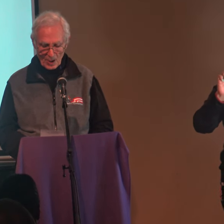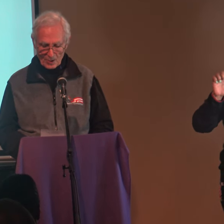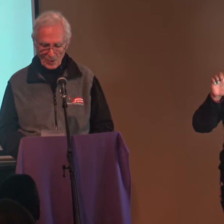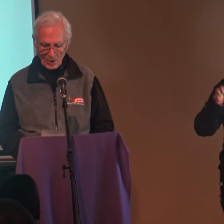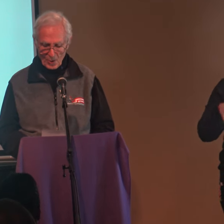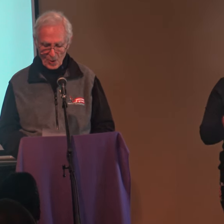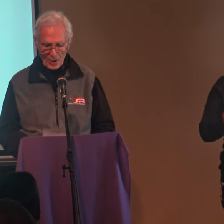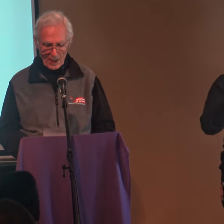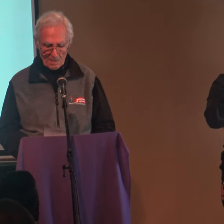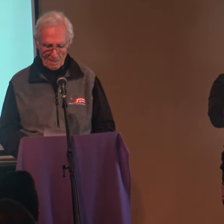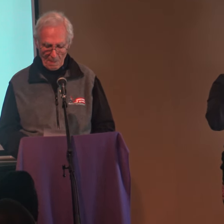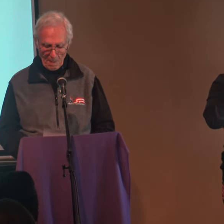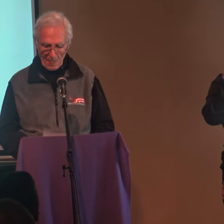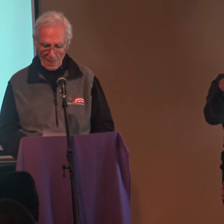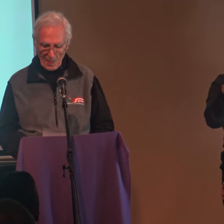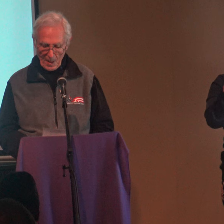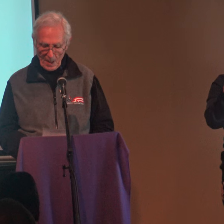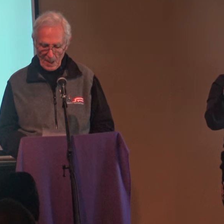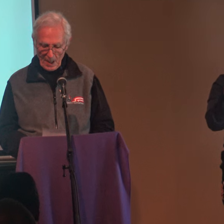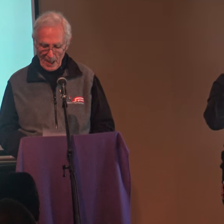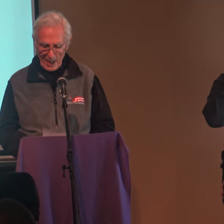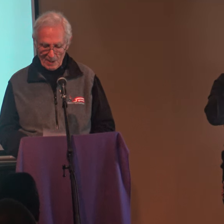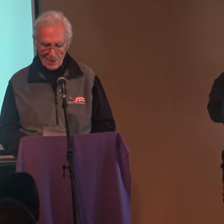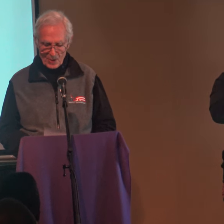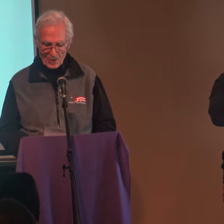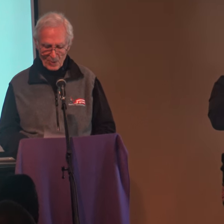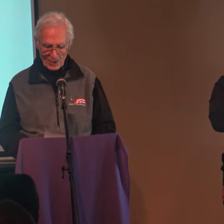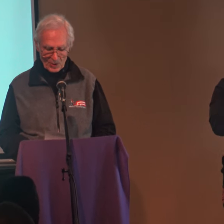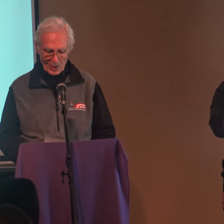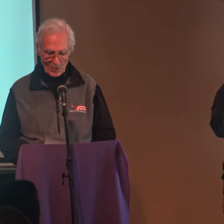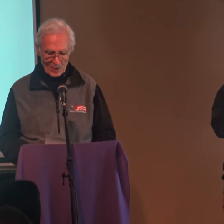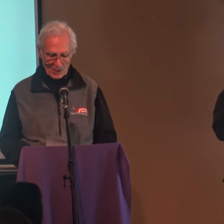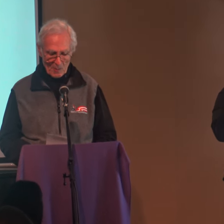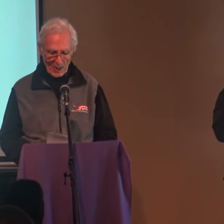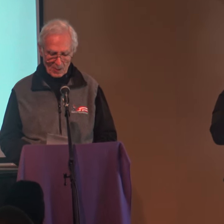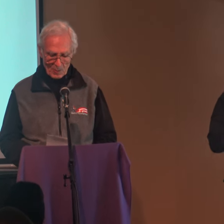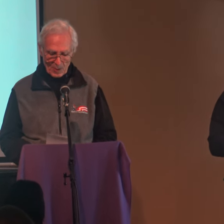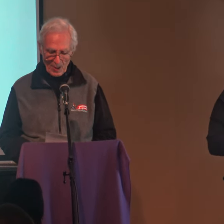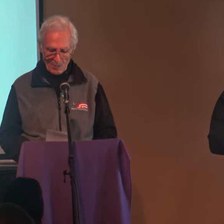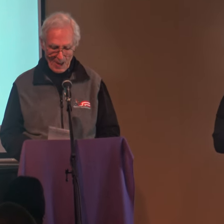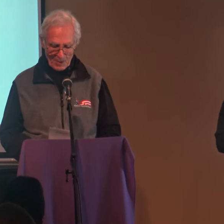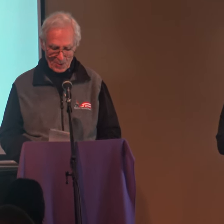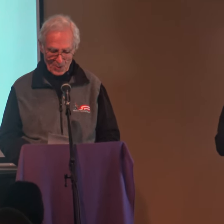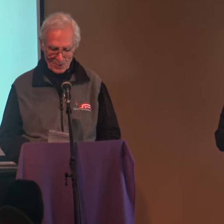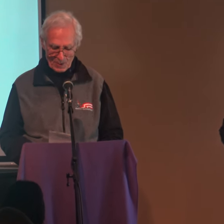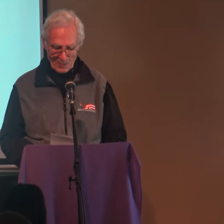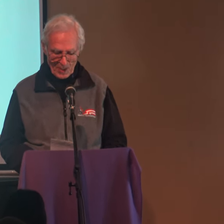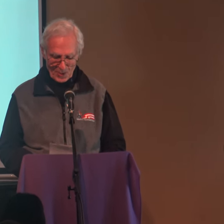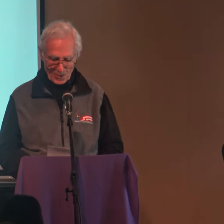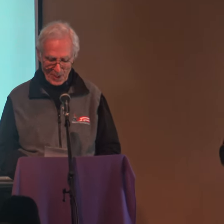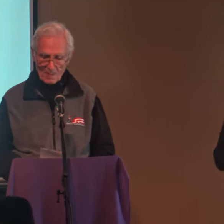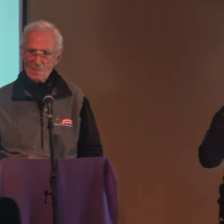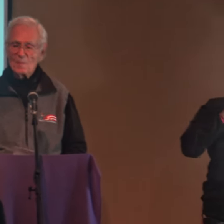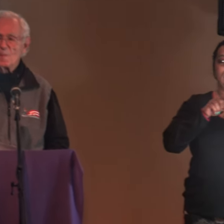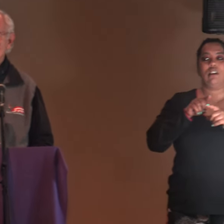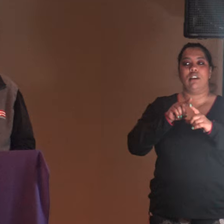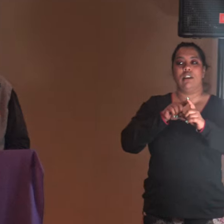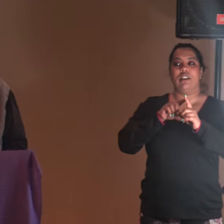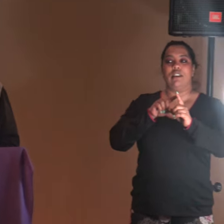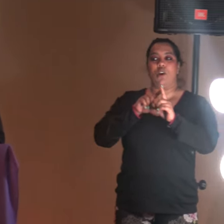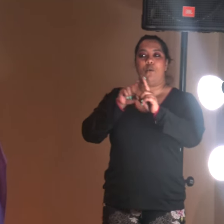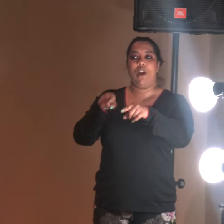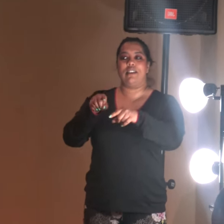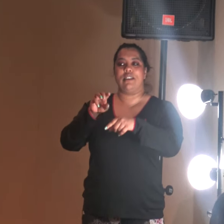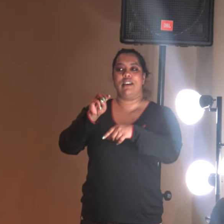She is also an attorney and a ministerial student at the Michael Bernard Beckwith School of Ministry.